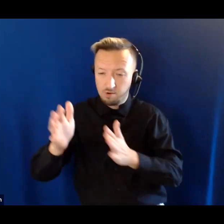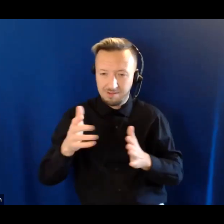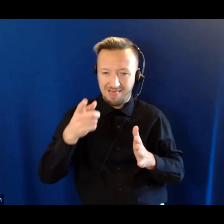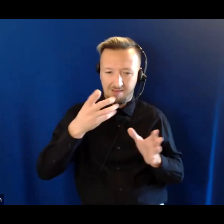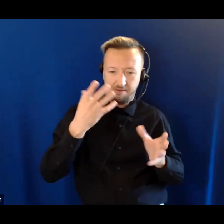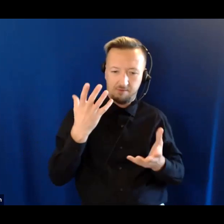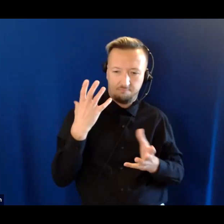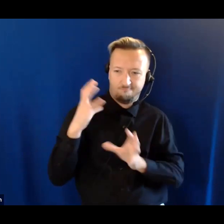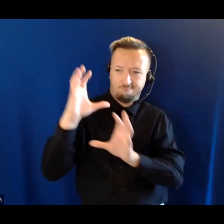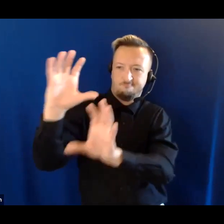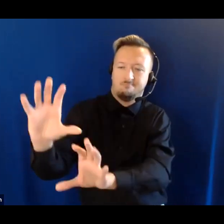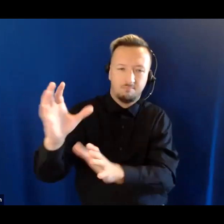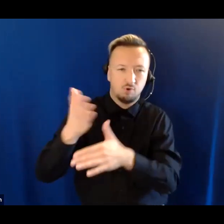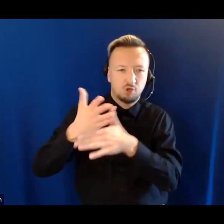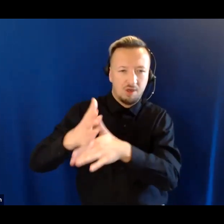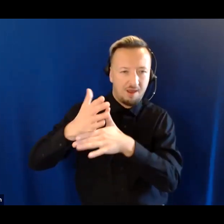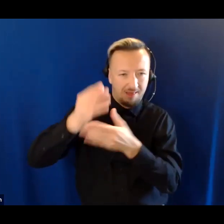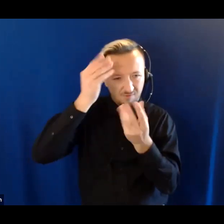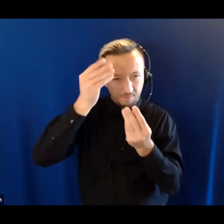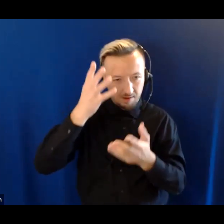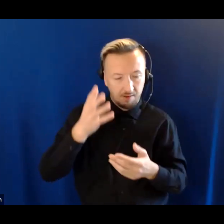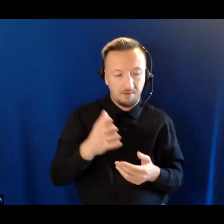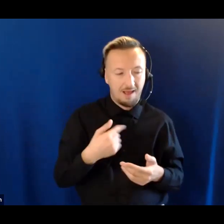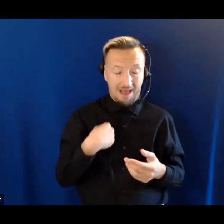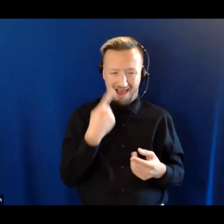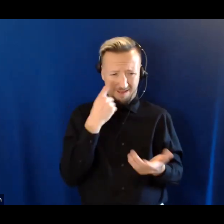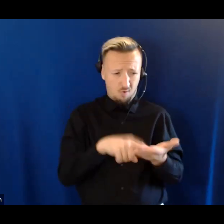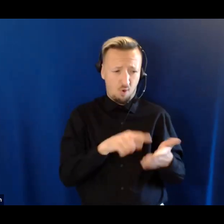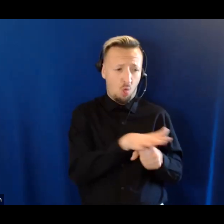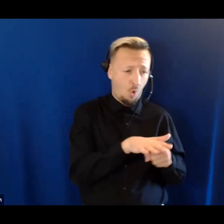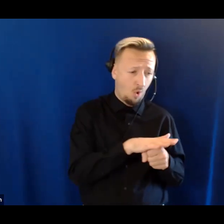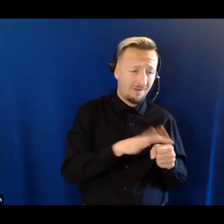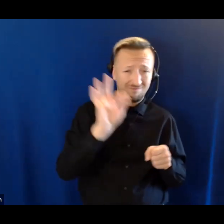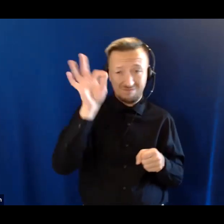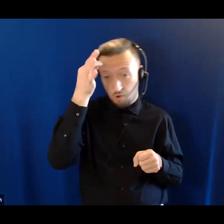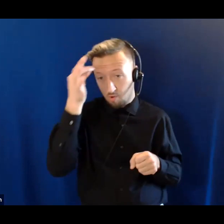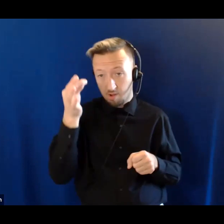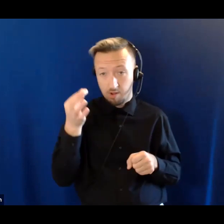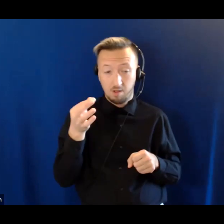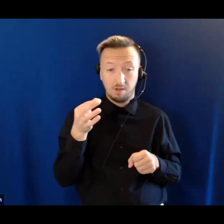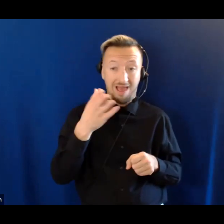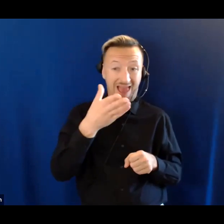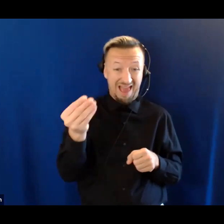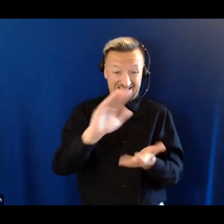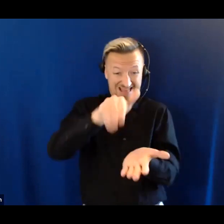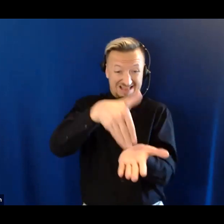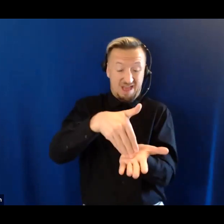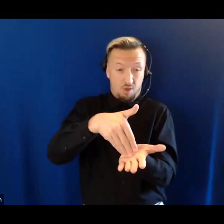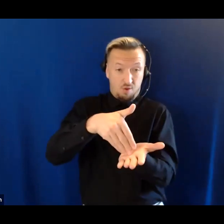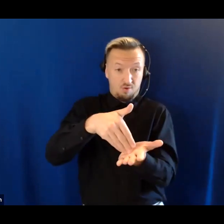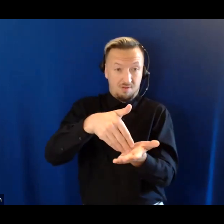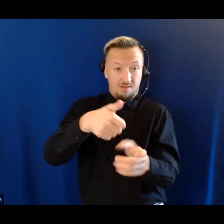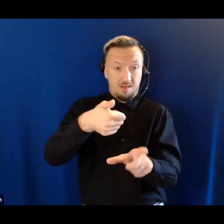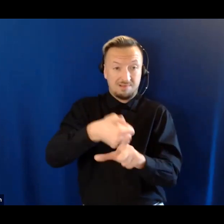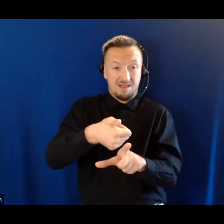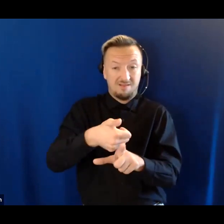I see locally, federally, even within centers, our